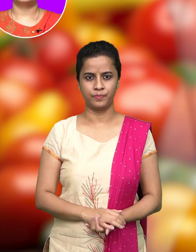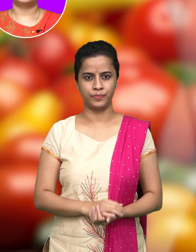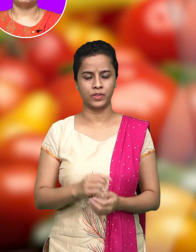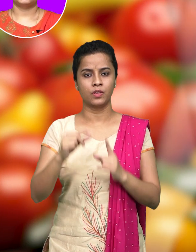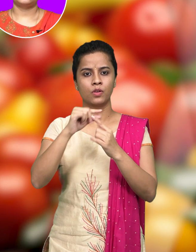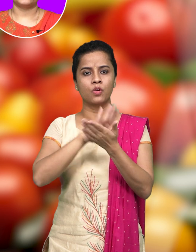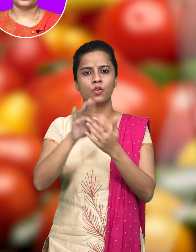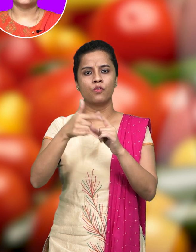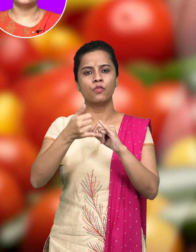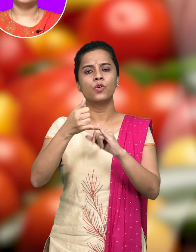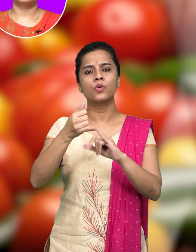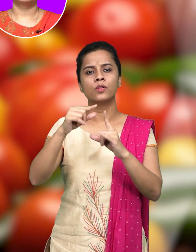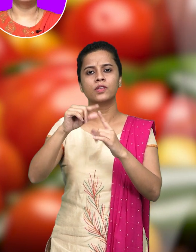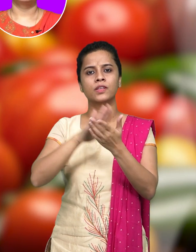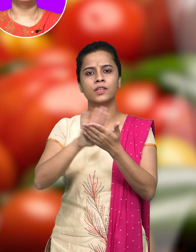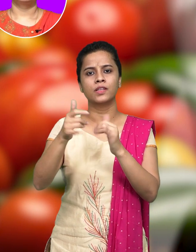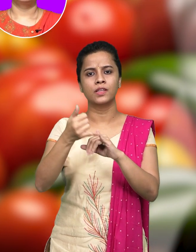Photosynthesis is a chemical reaction